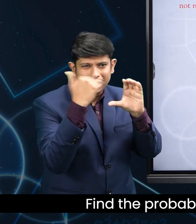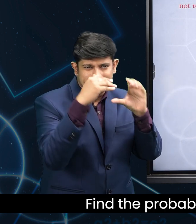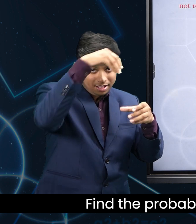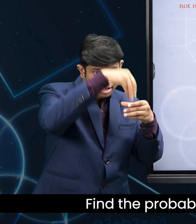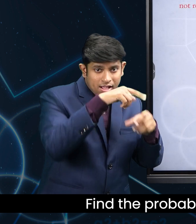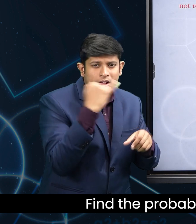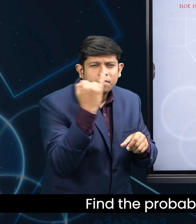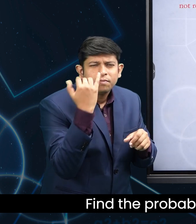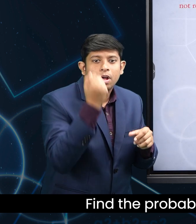not receiving a spam mail.